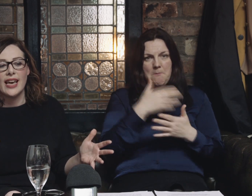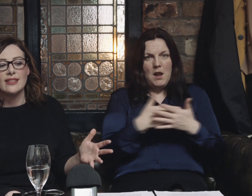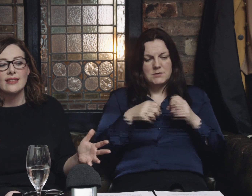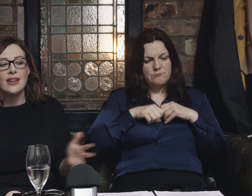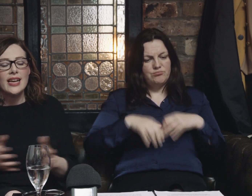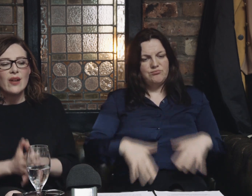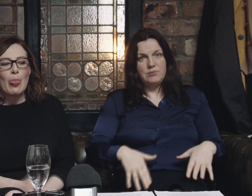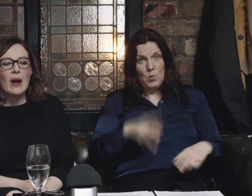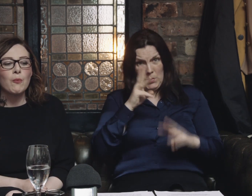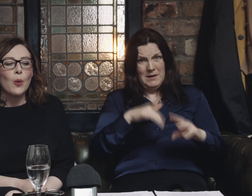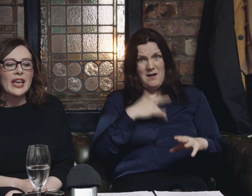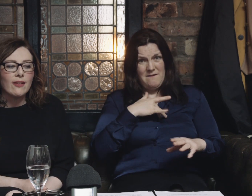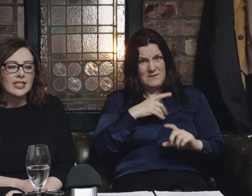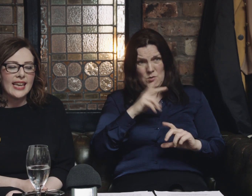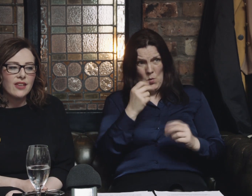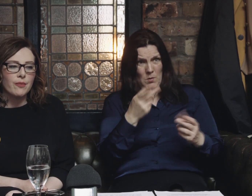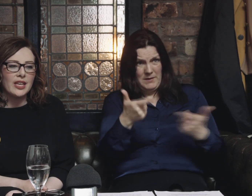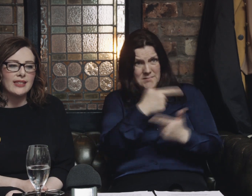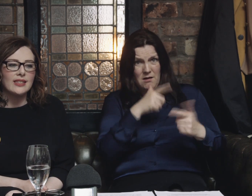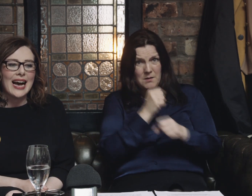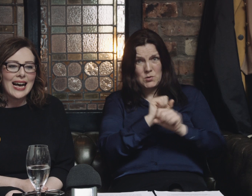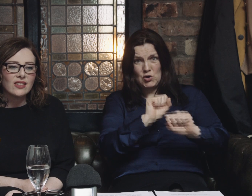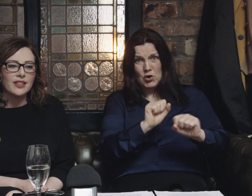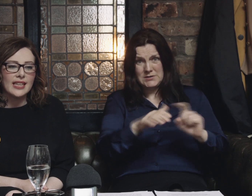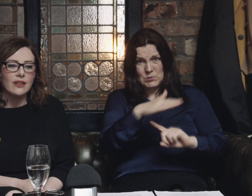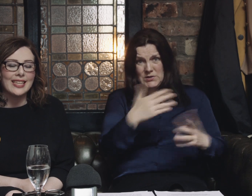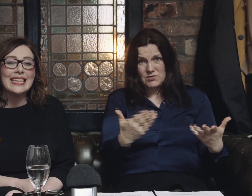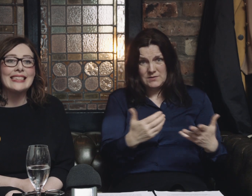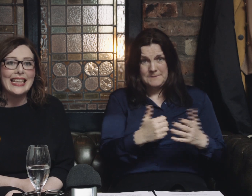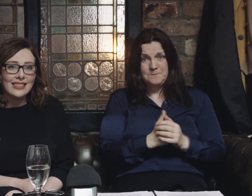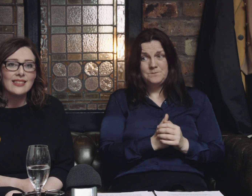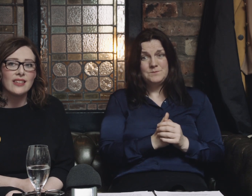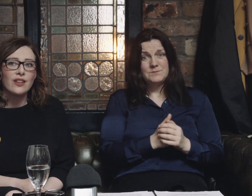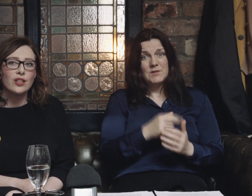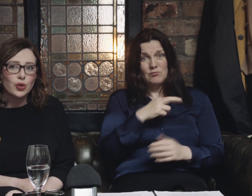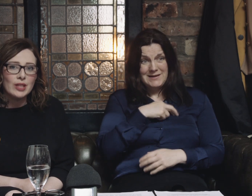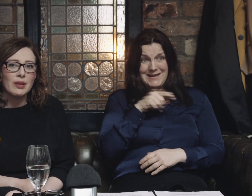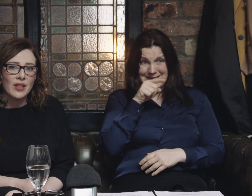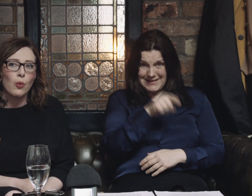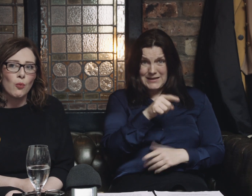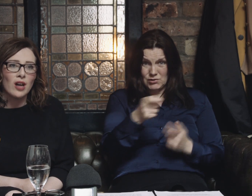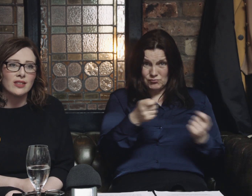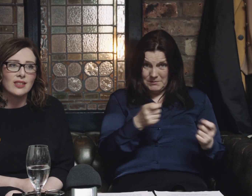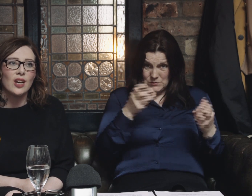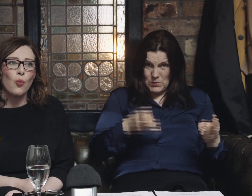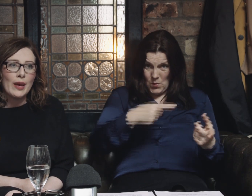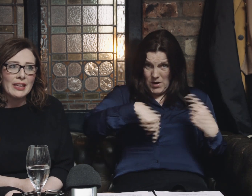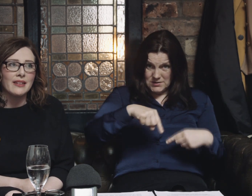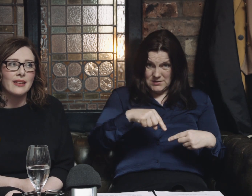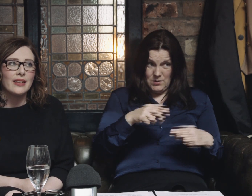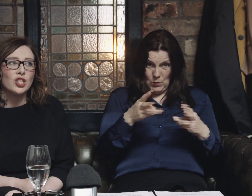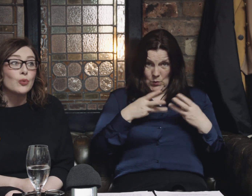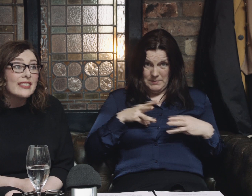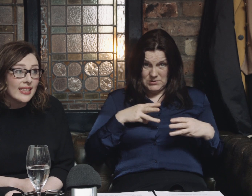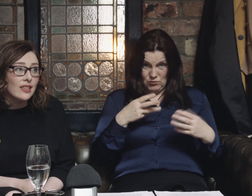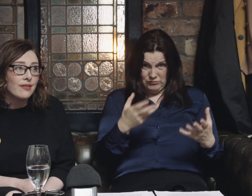about her case. And what we have to take from this is to ask ourselves, is this the treatment that we want